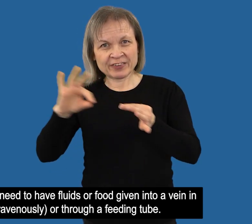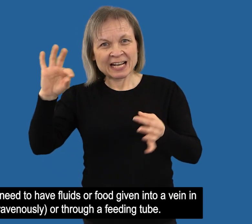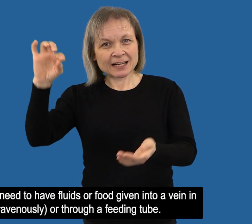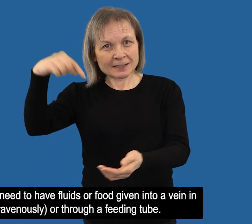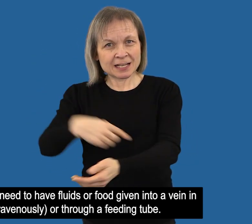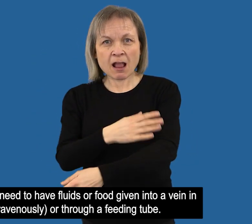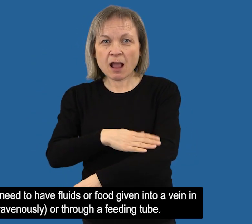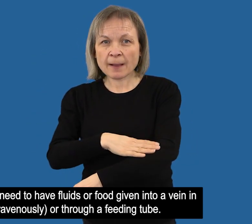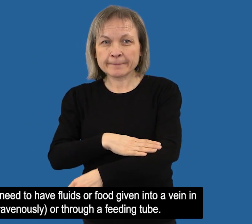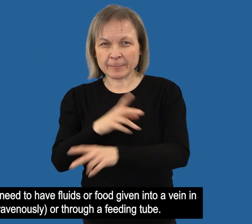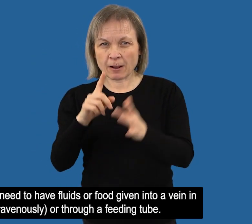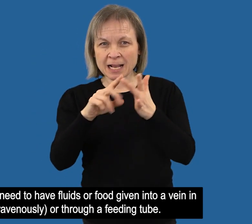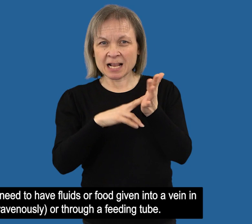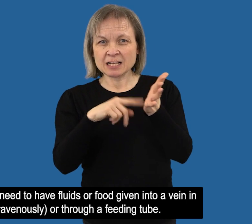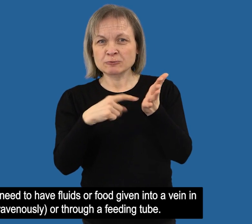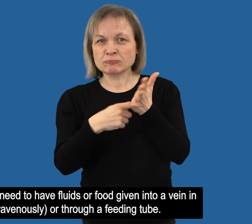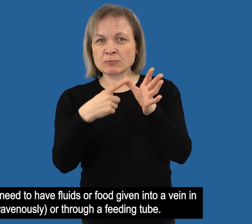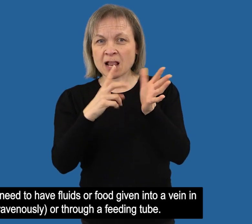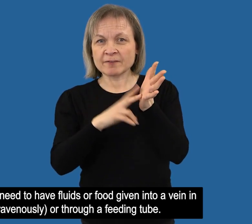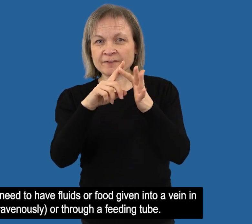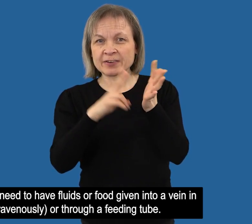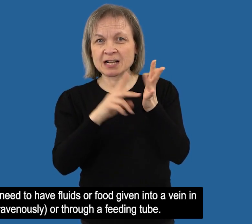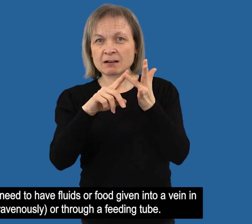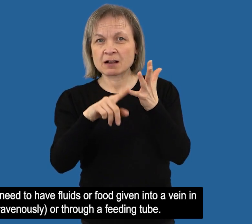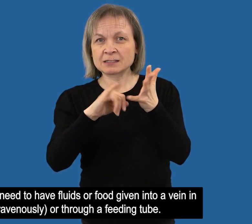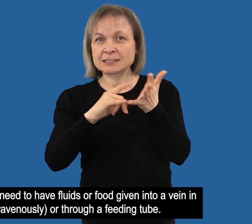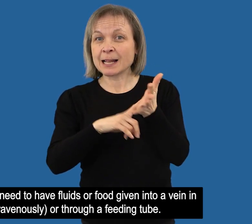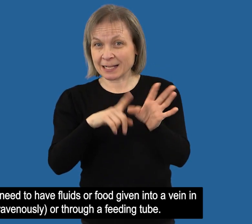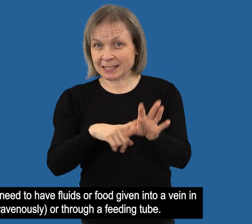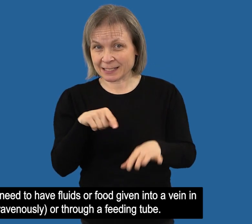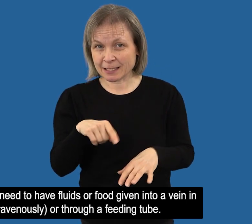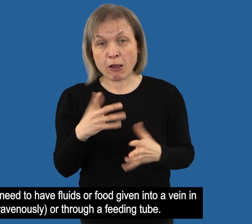food given into a vein in your arm, intravenously, or through a feeding tube.